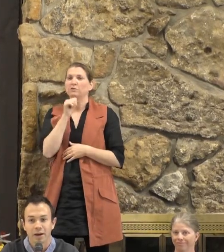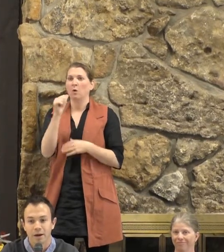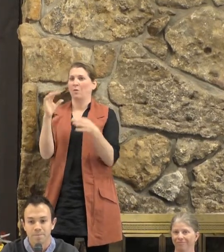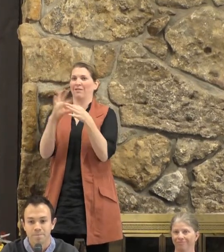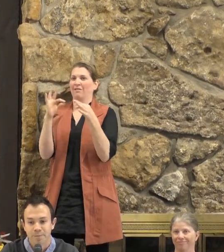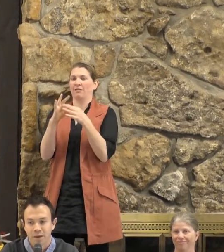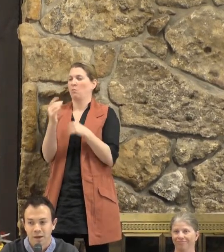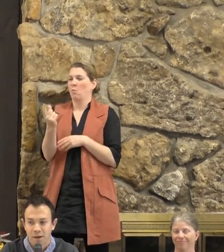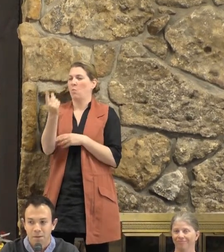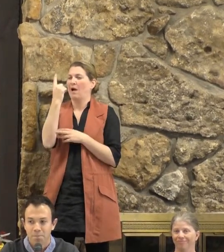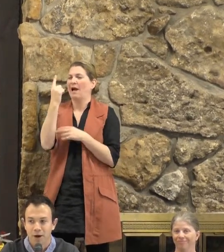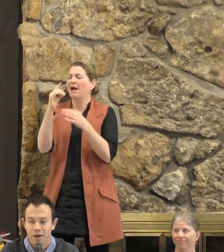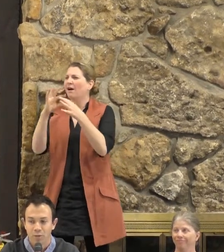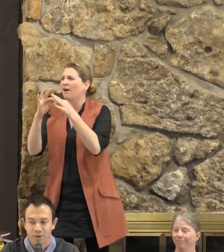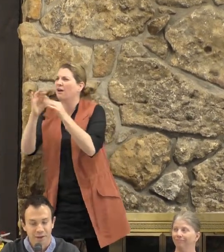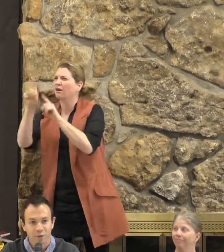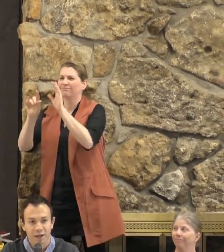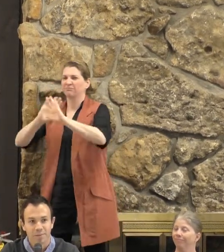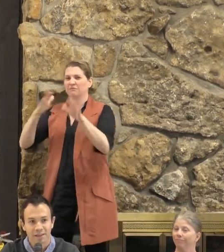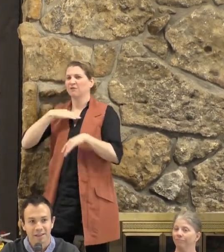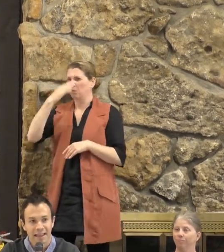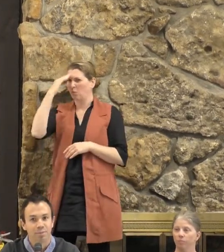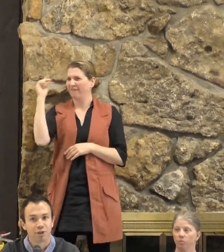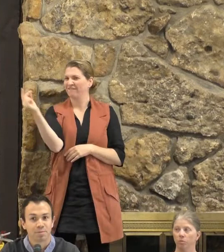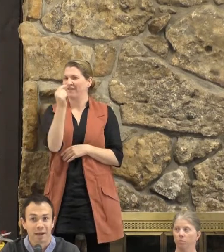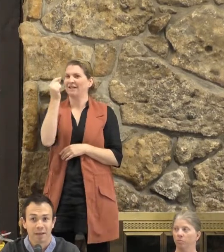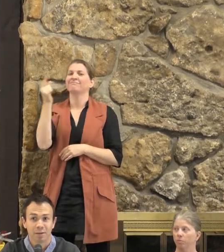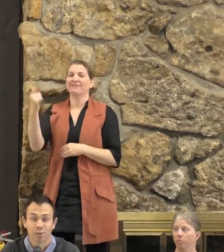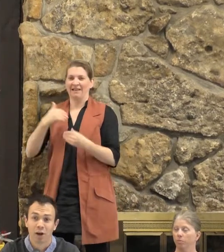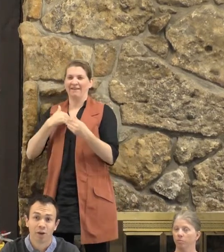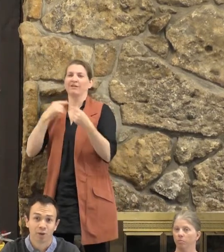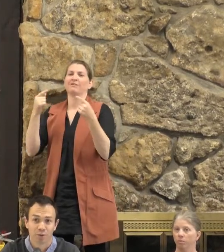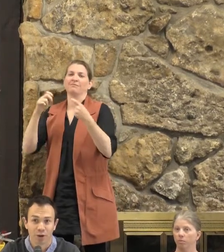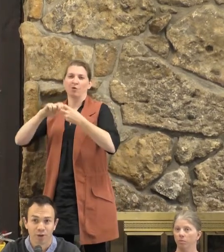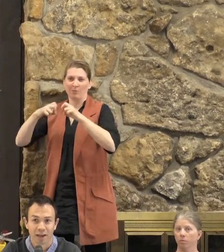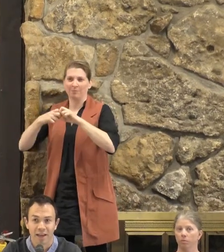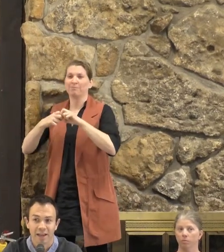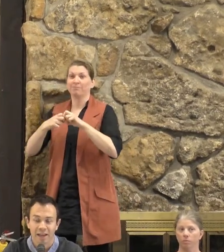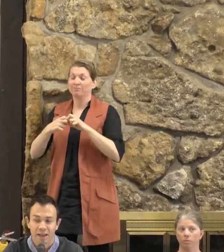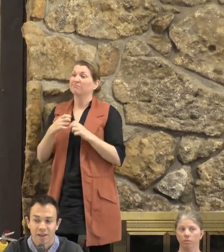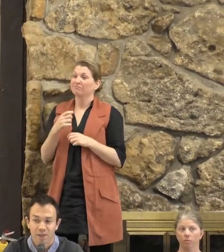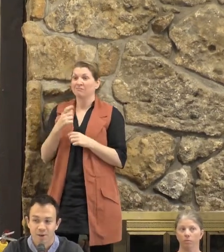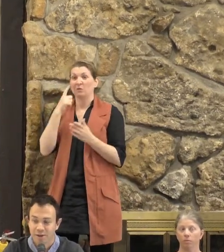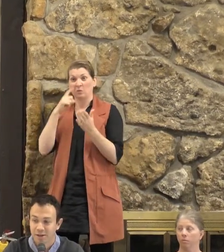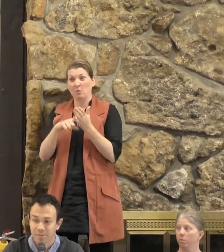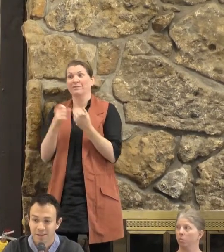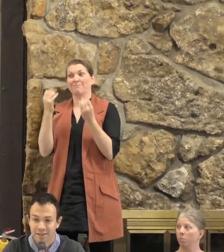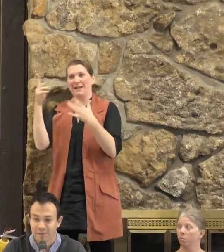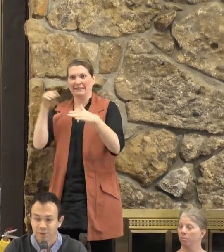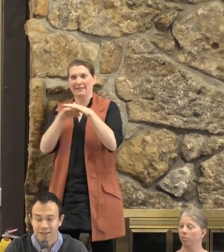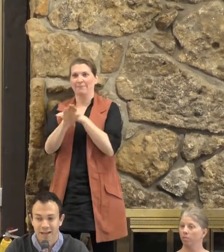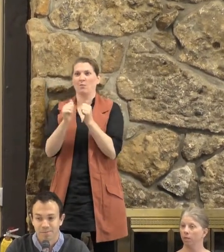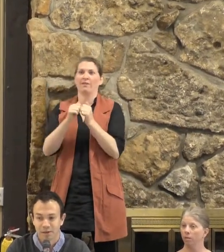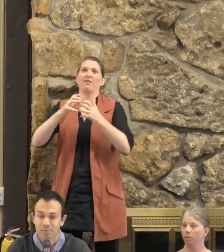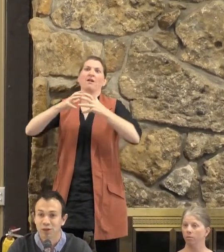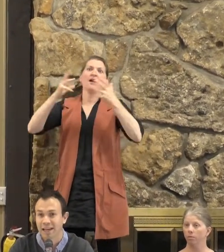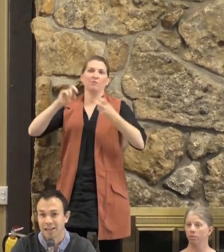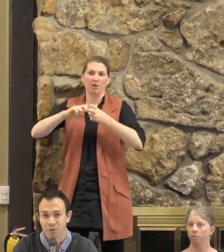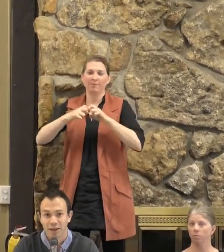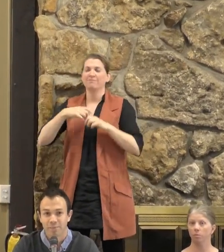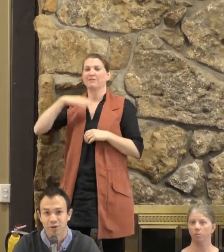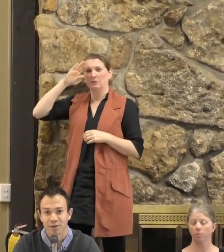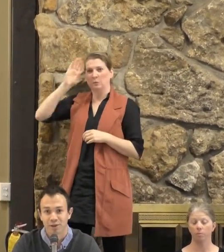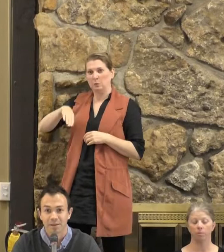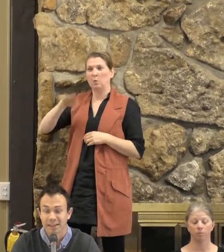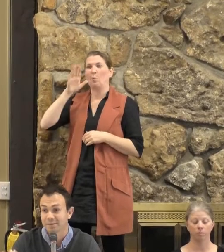away. But when someone comes in that much pain, we also know that there's going to be a difficult time